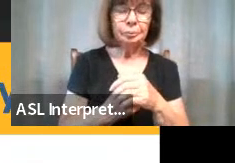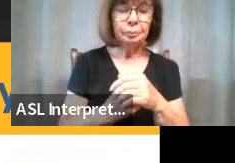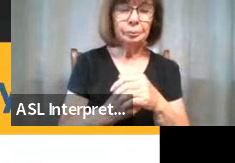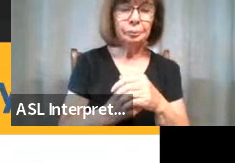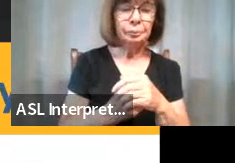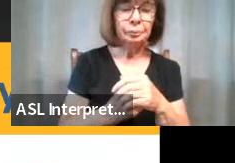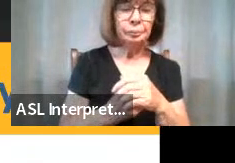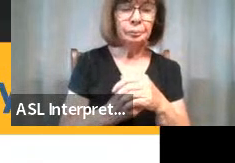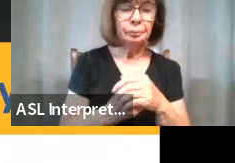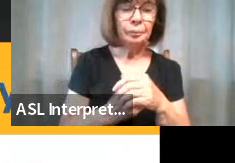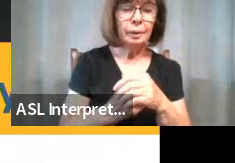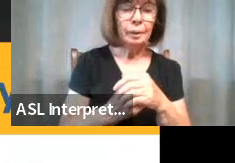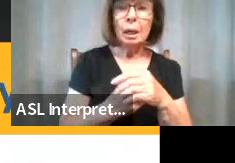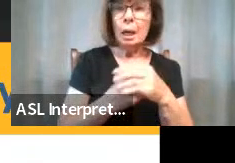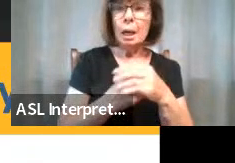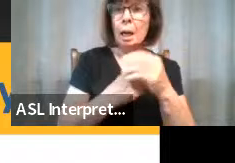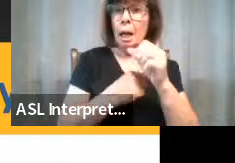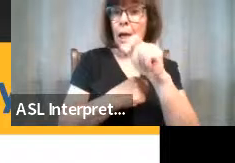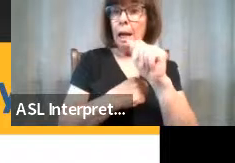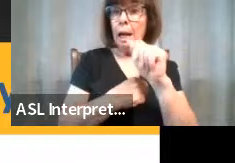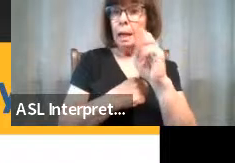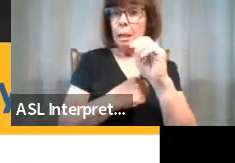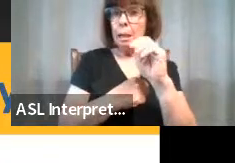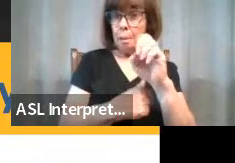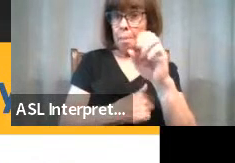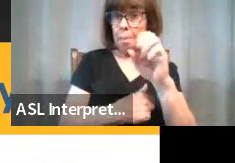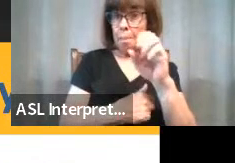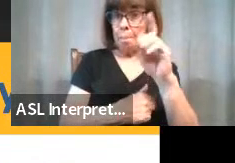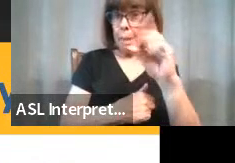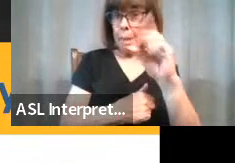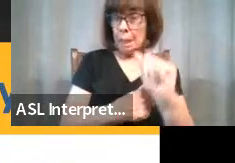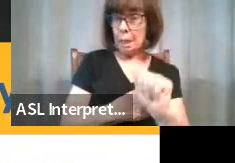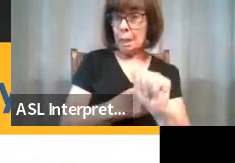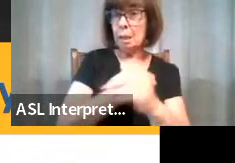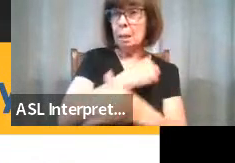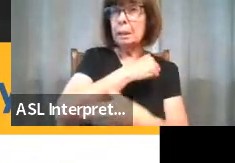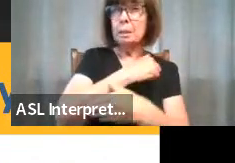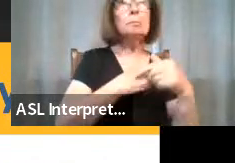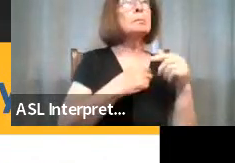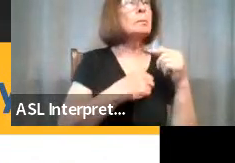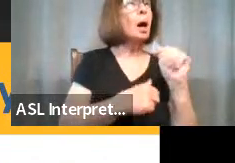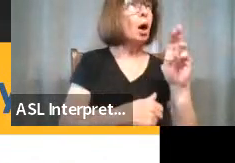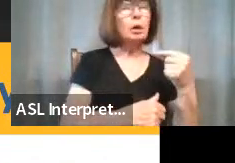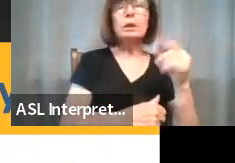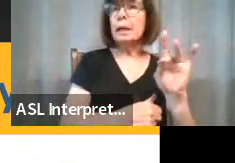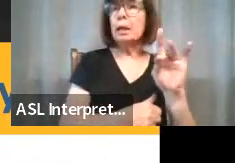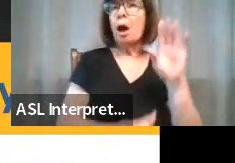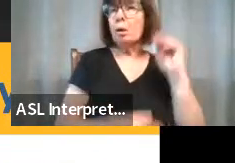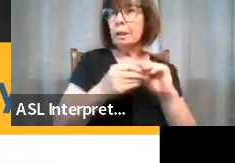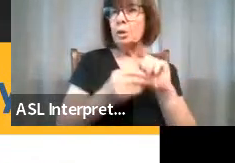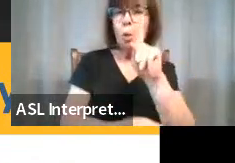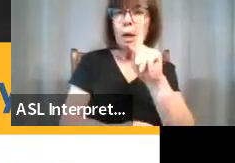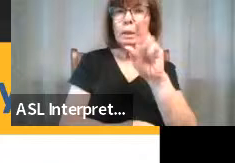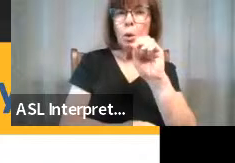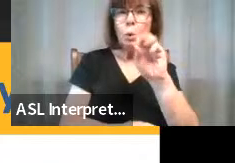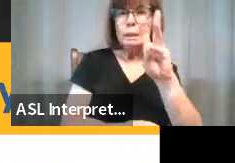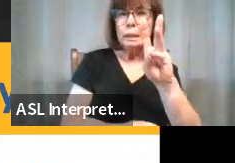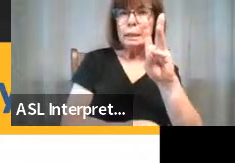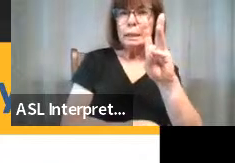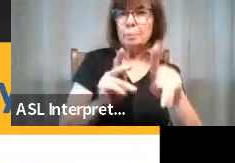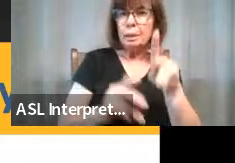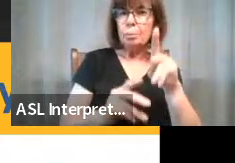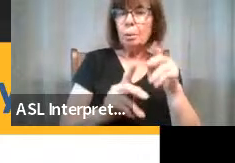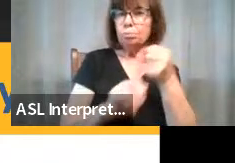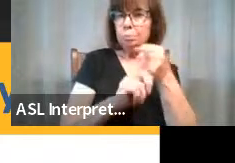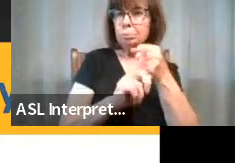In Alameda County, as of the 8th of August, there have been 106 people with